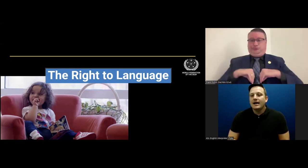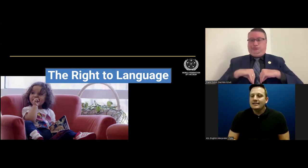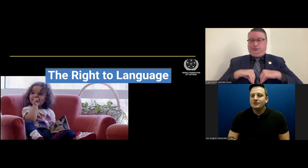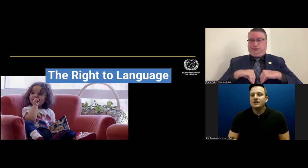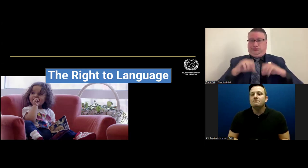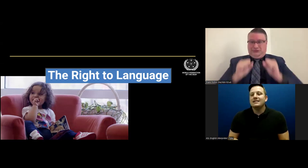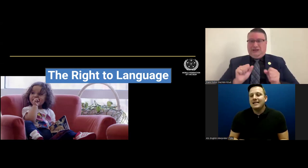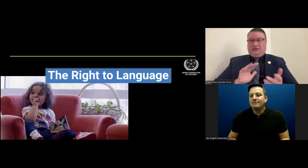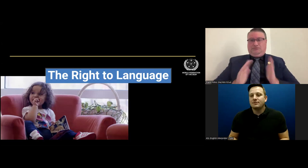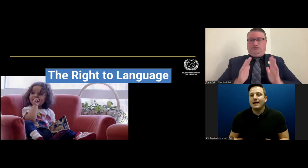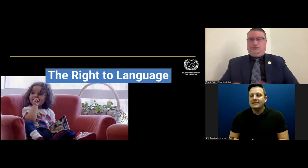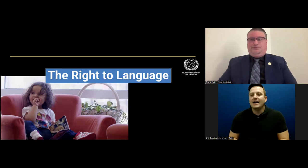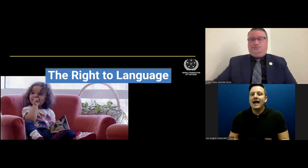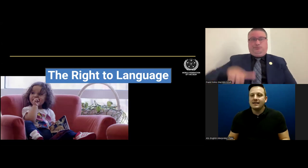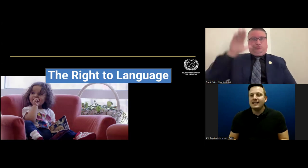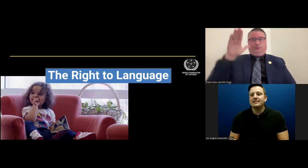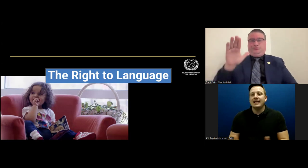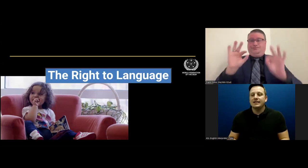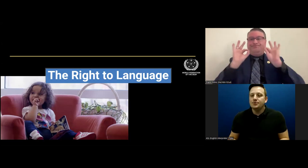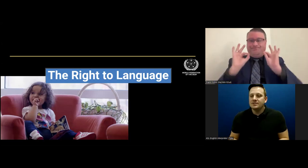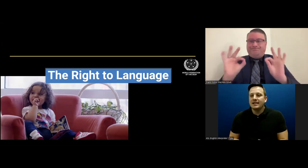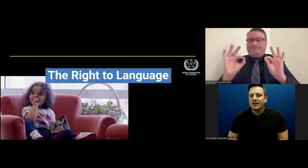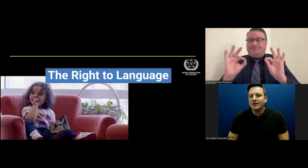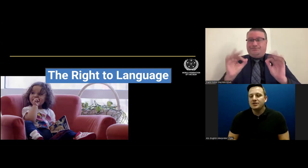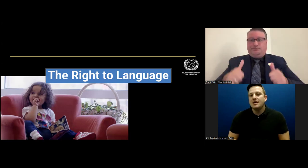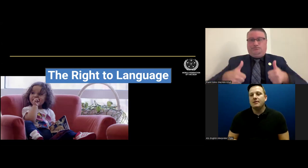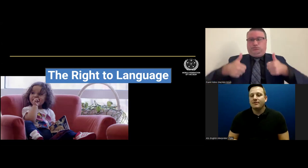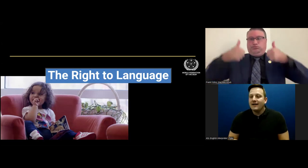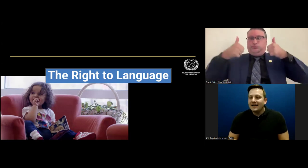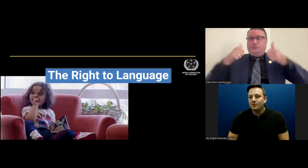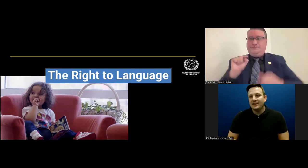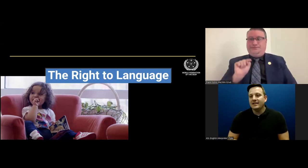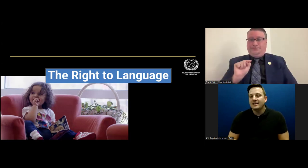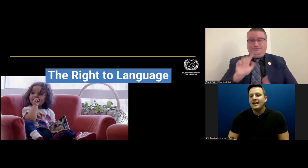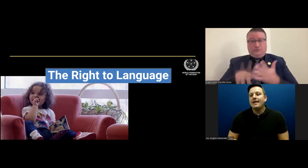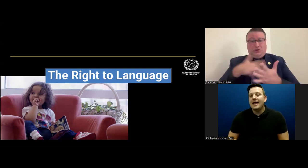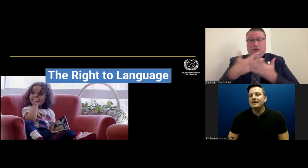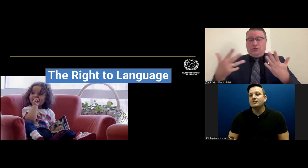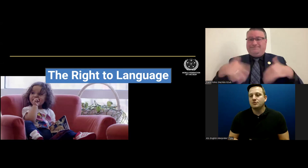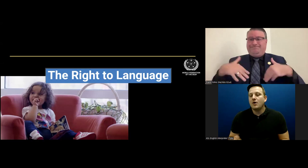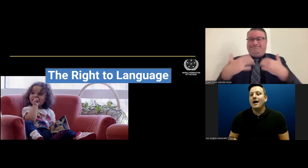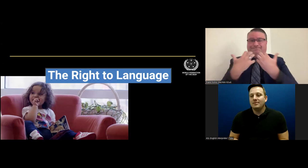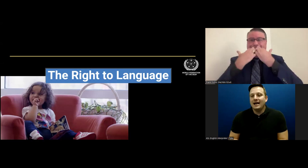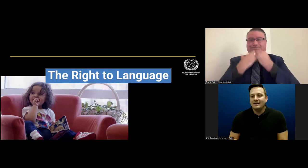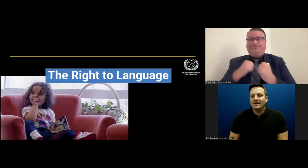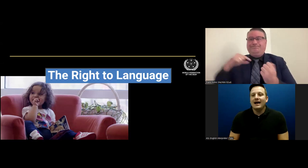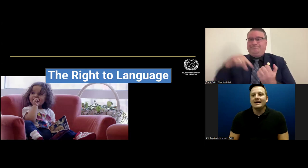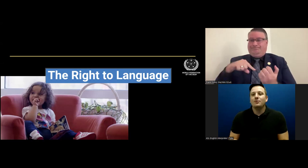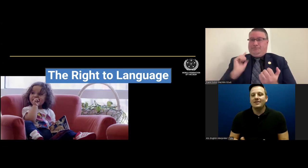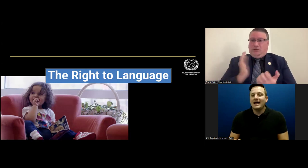A deaf child must have the right to access and use sign language, be provided with it, and then grow up with that